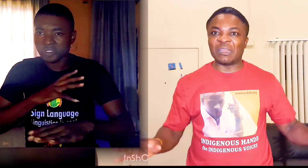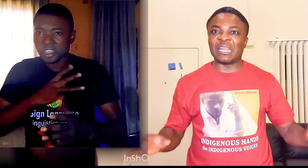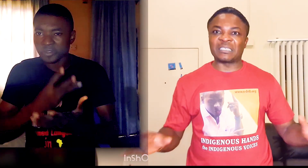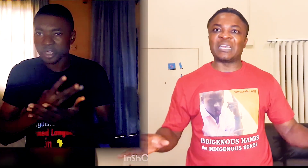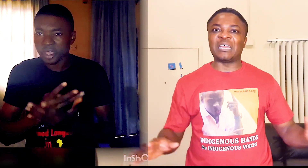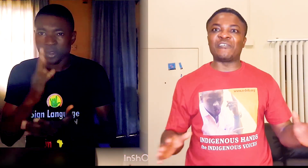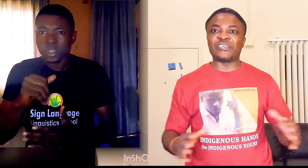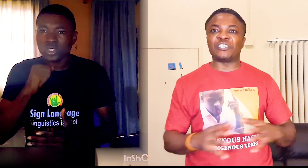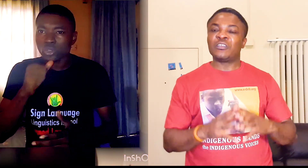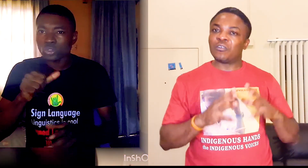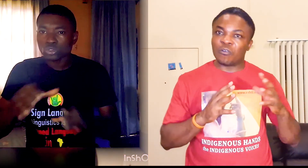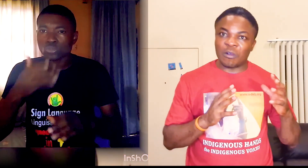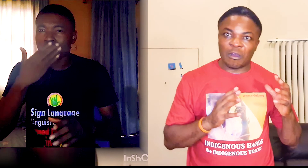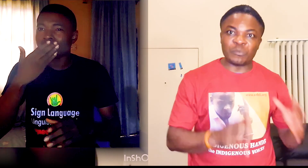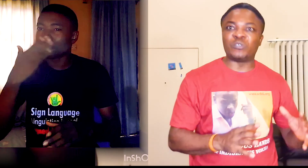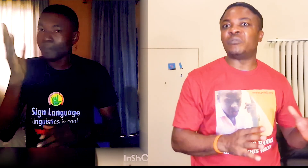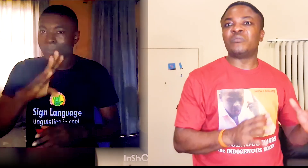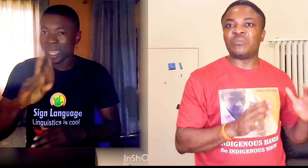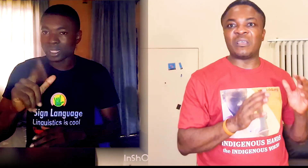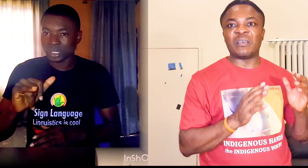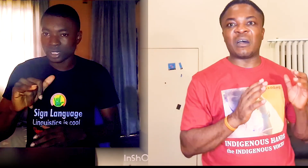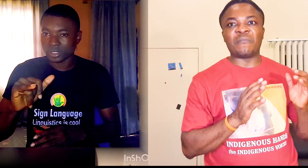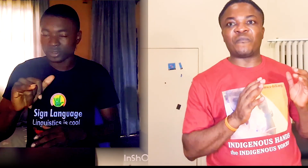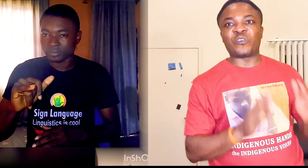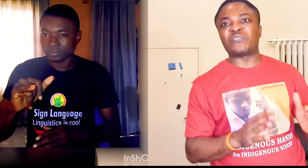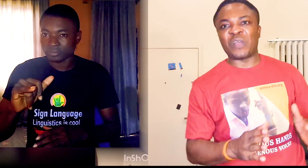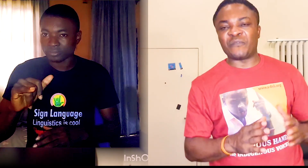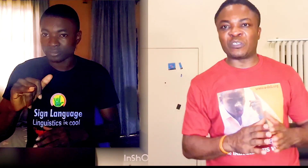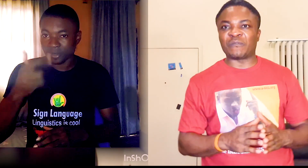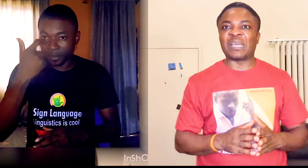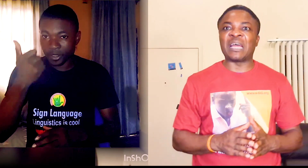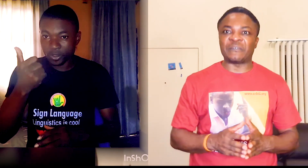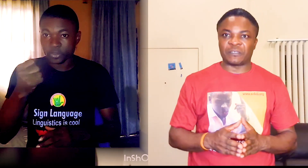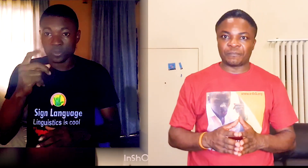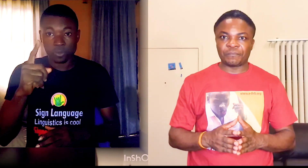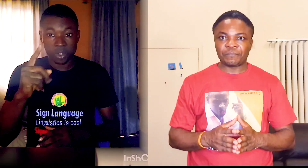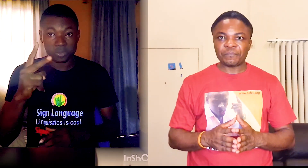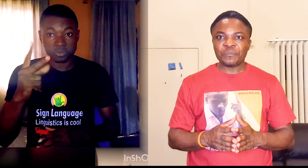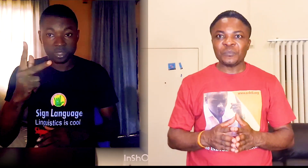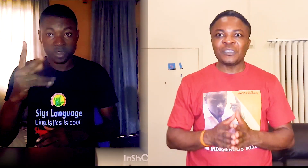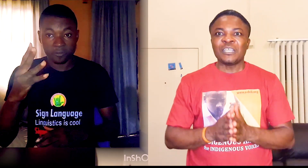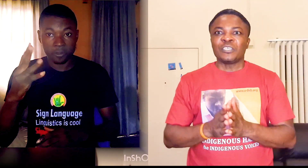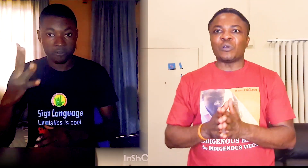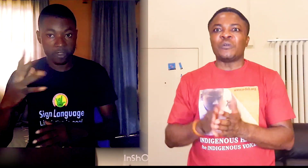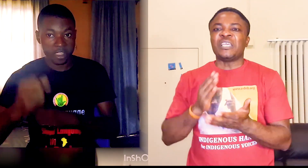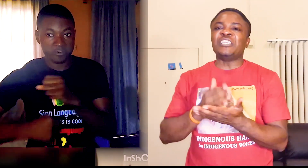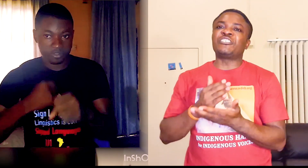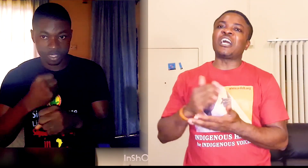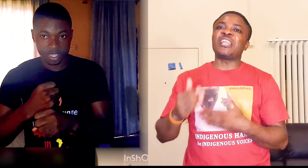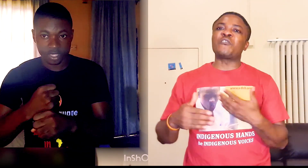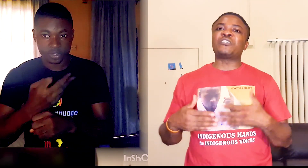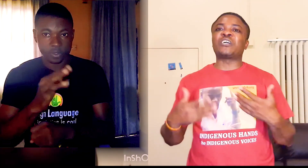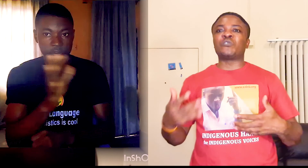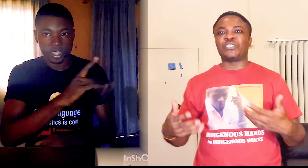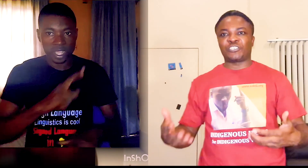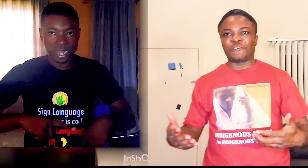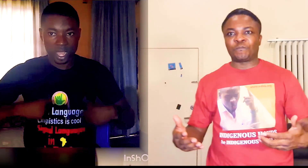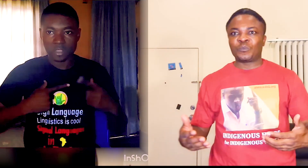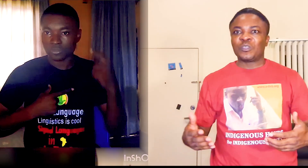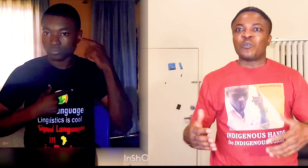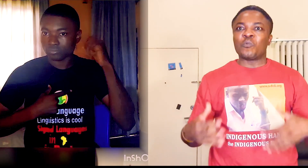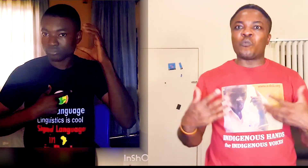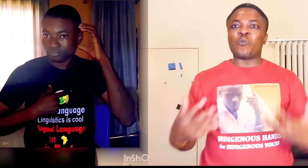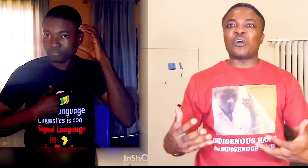and without sign language up to the first 5 years of their lives. So in child language